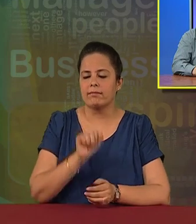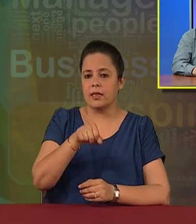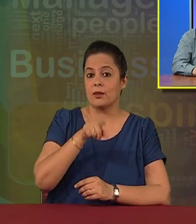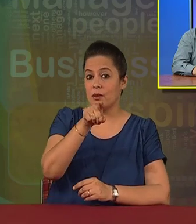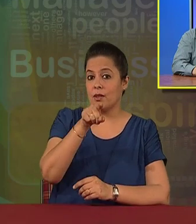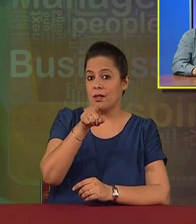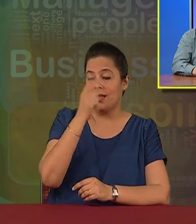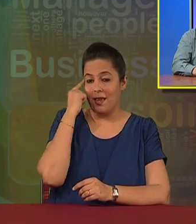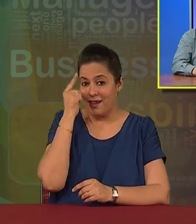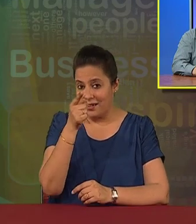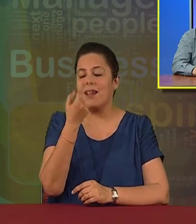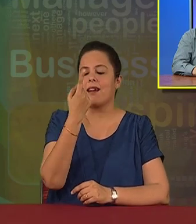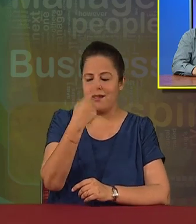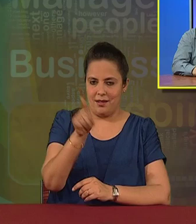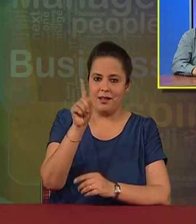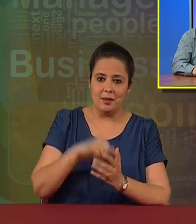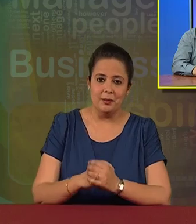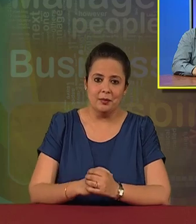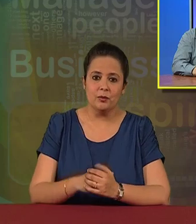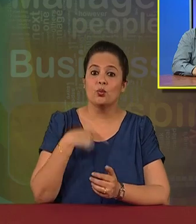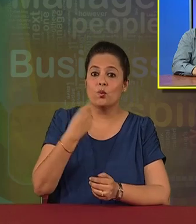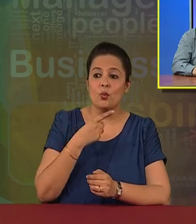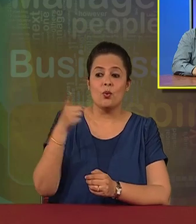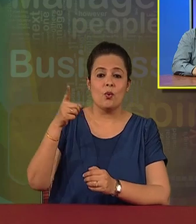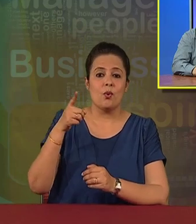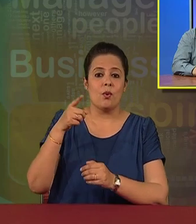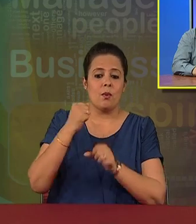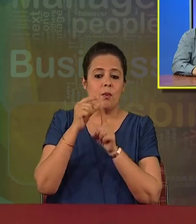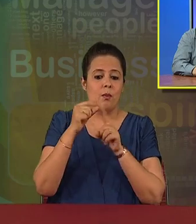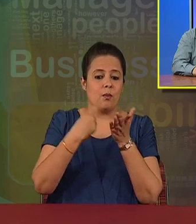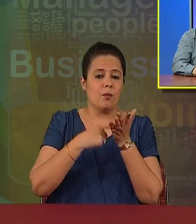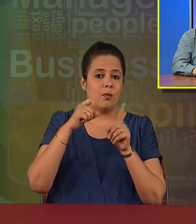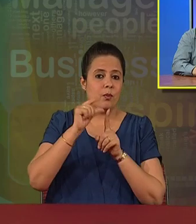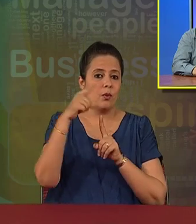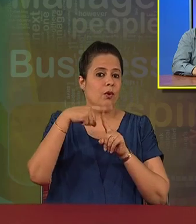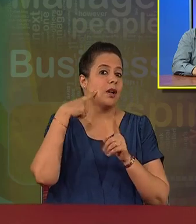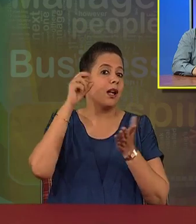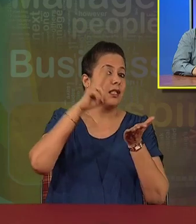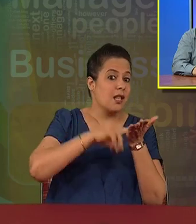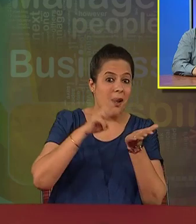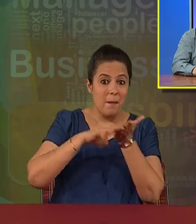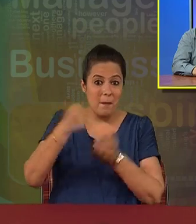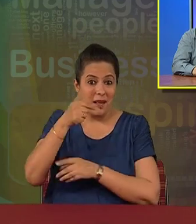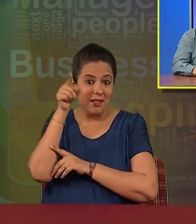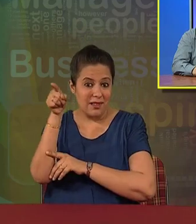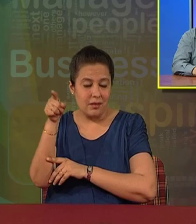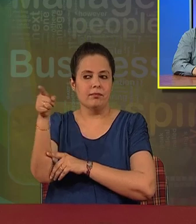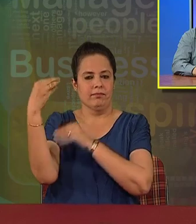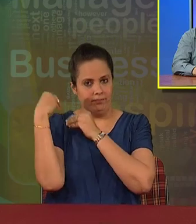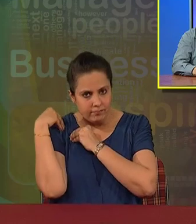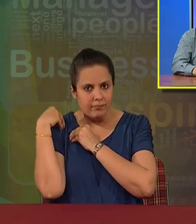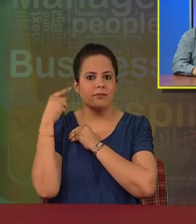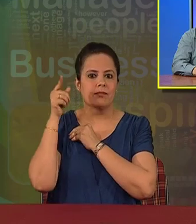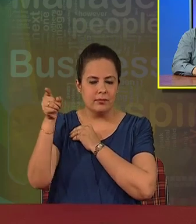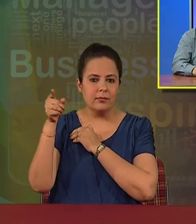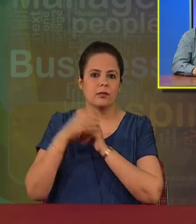Yes, you are right. It would be only production manager, because while giving the responsibility, he must have ensured equal